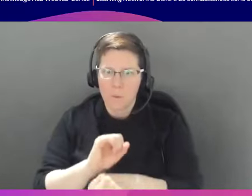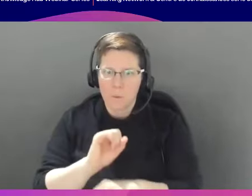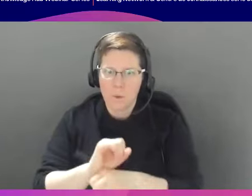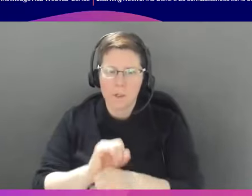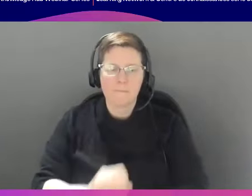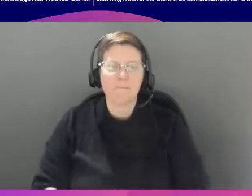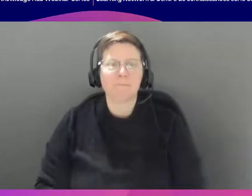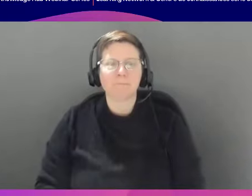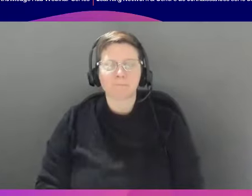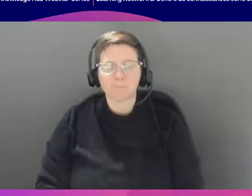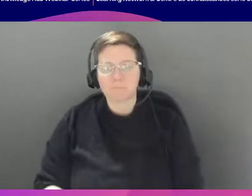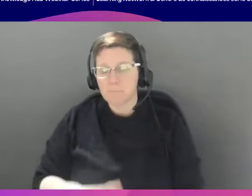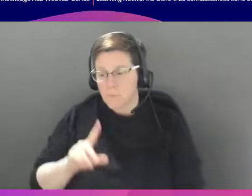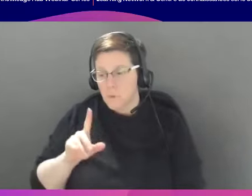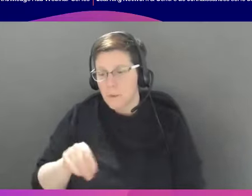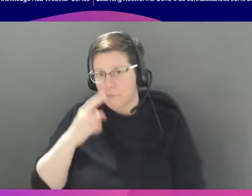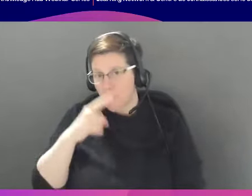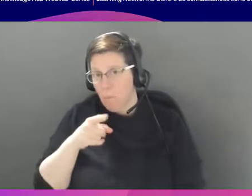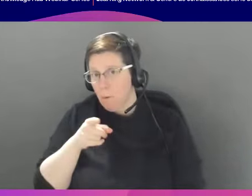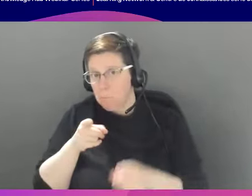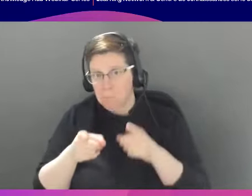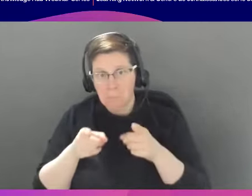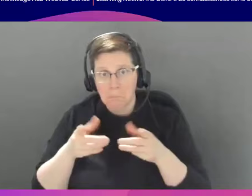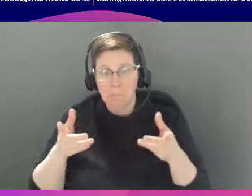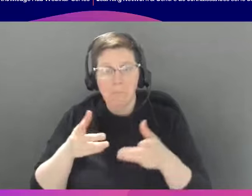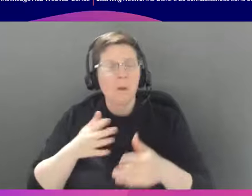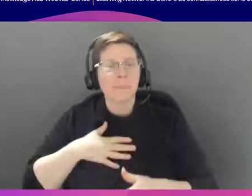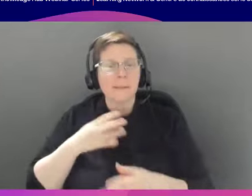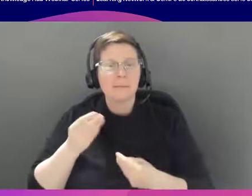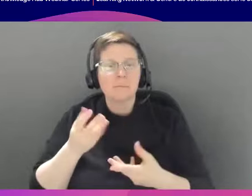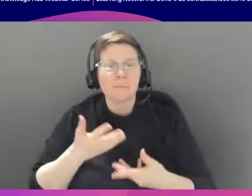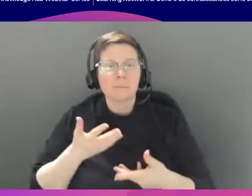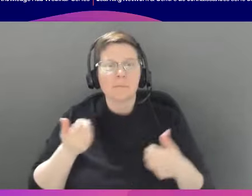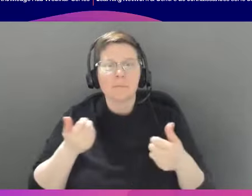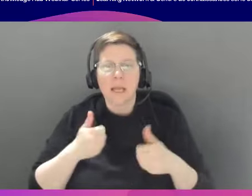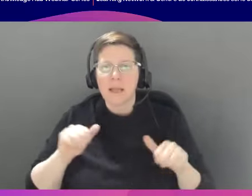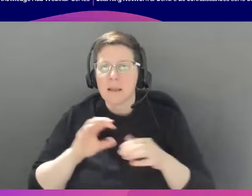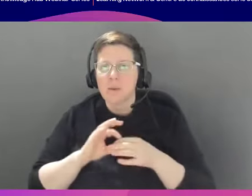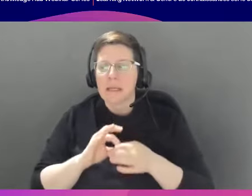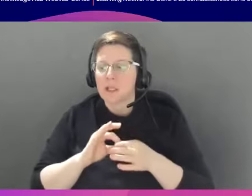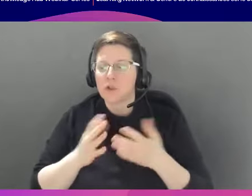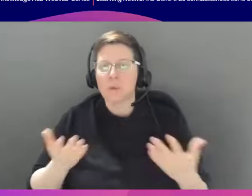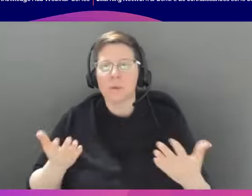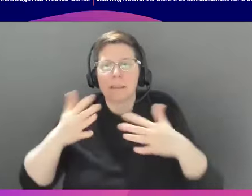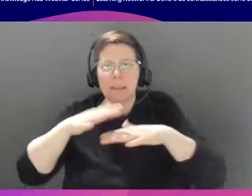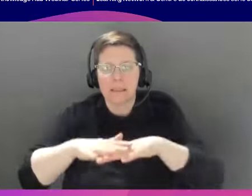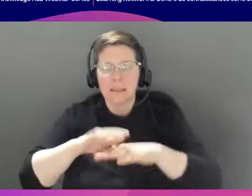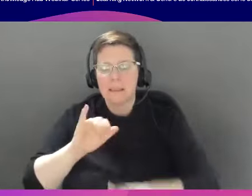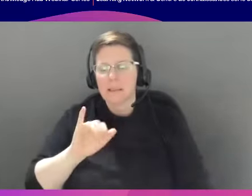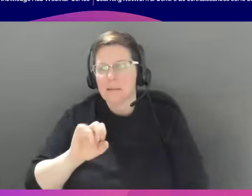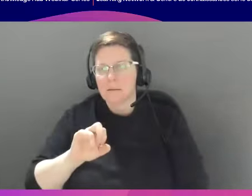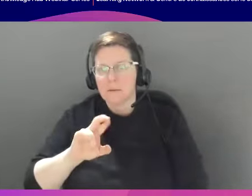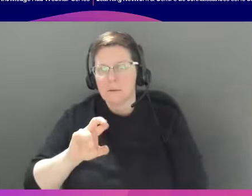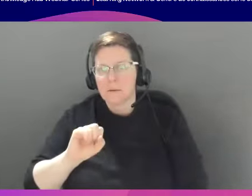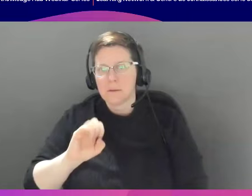This is for either. Could you please share more about any of the intersections you see between the incel movement